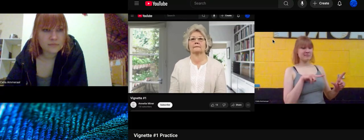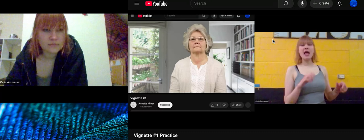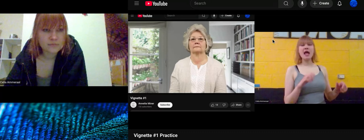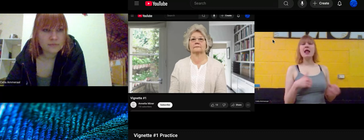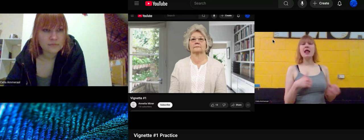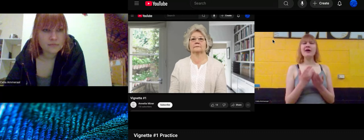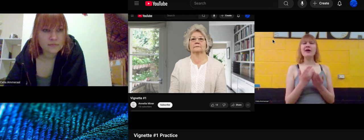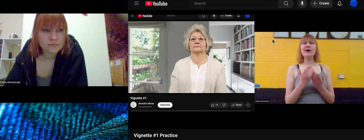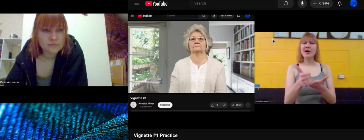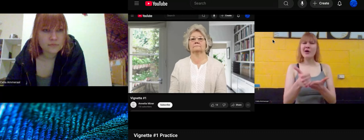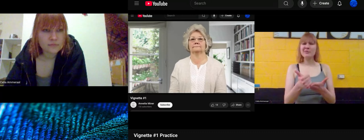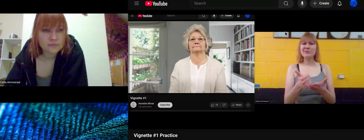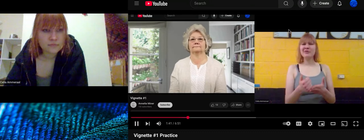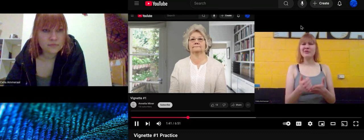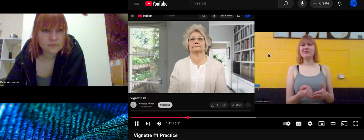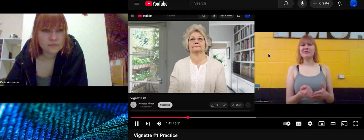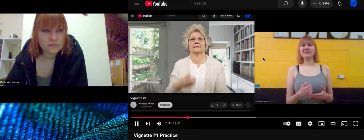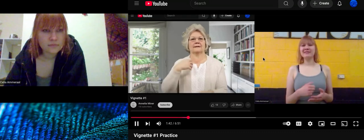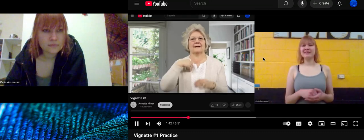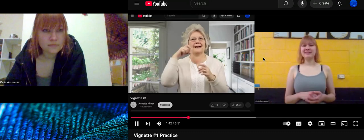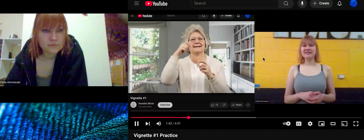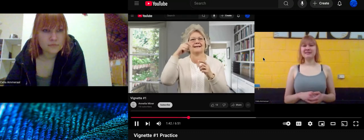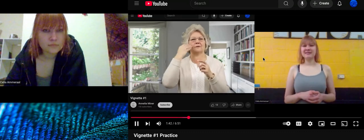have your records here right in front of me.